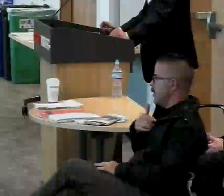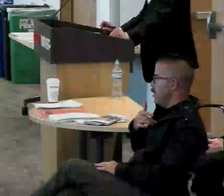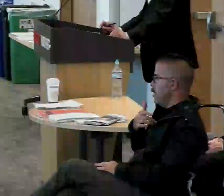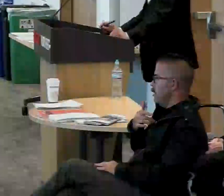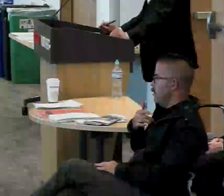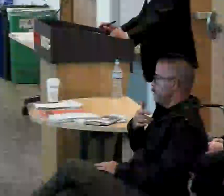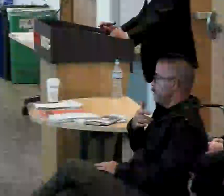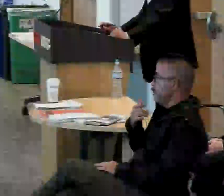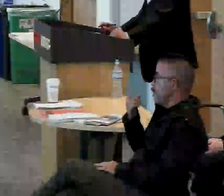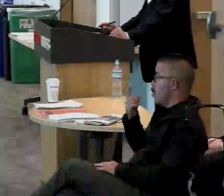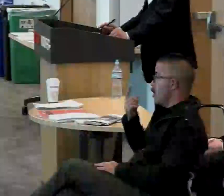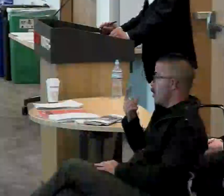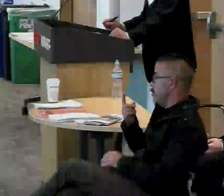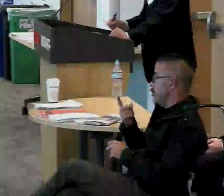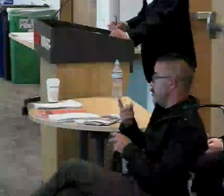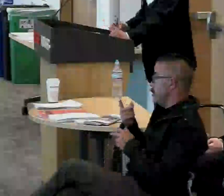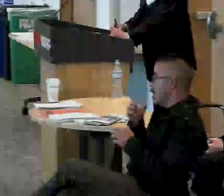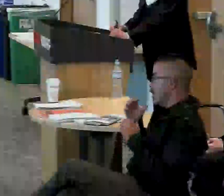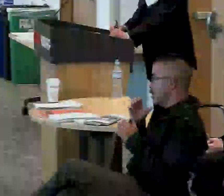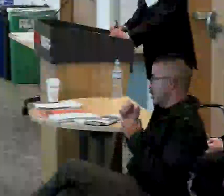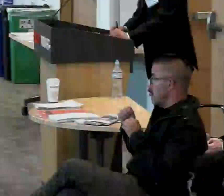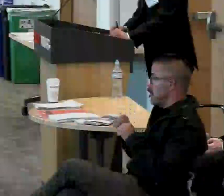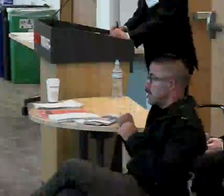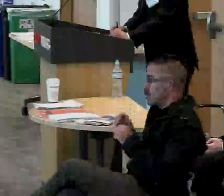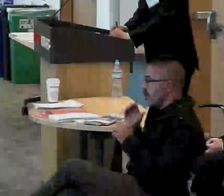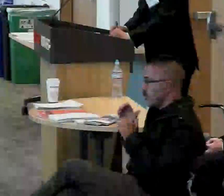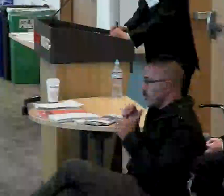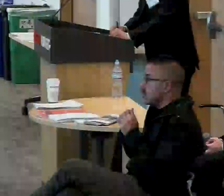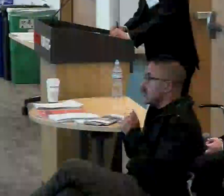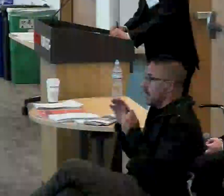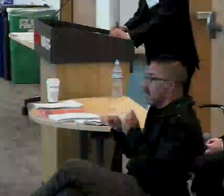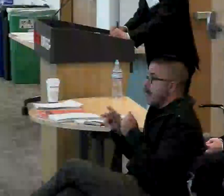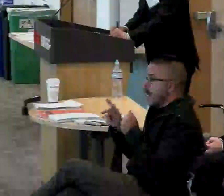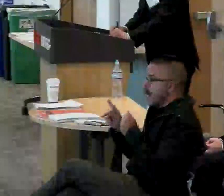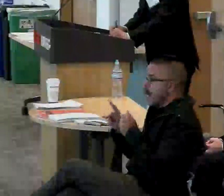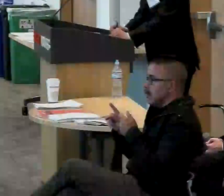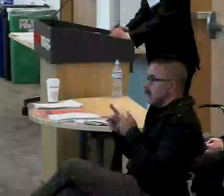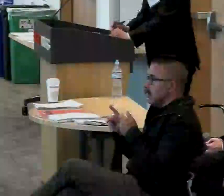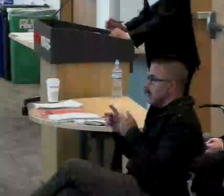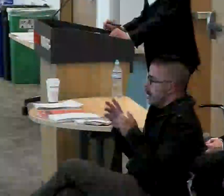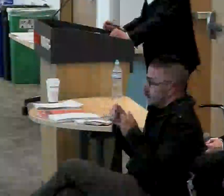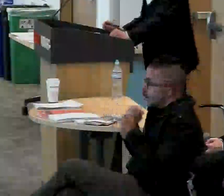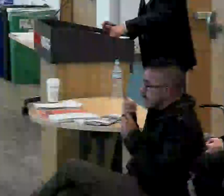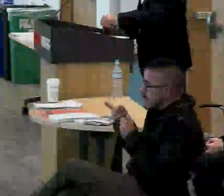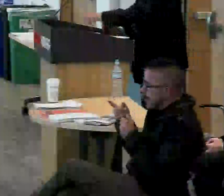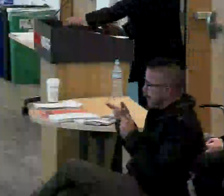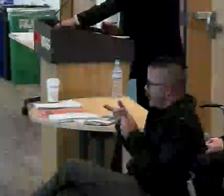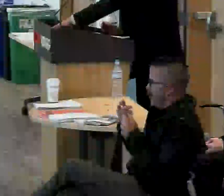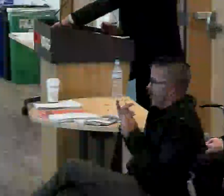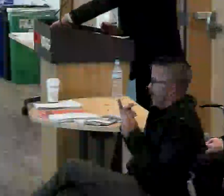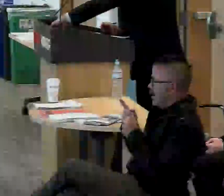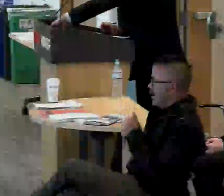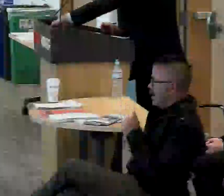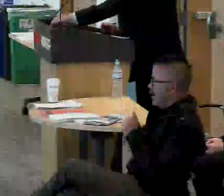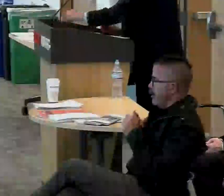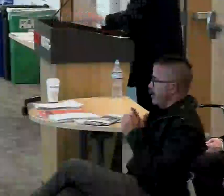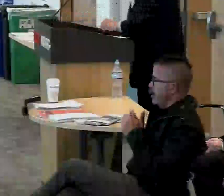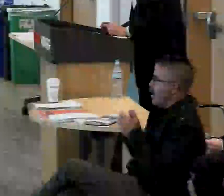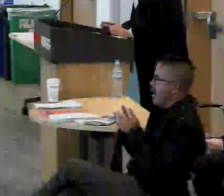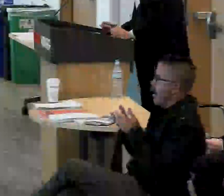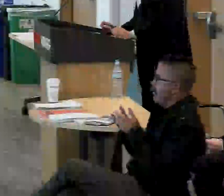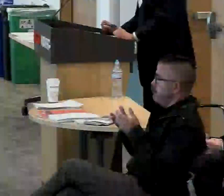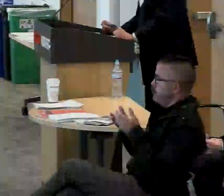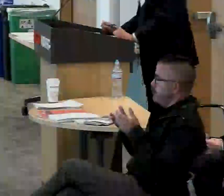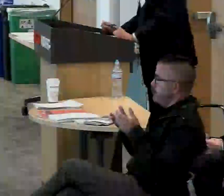a conversation with the banks regarding the inability to reach an agreement with that initial RFP would